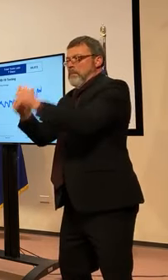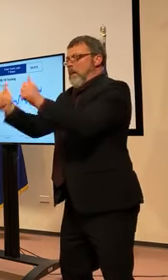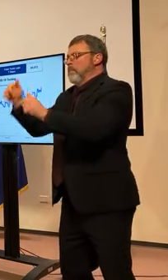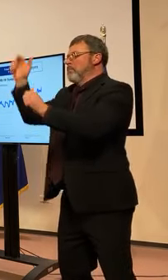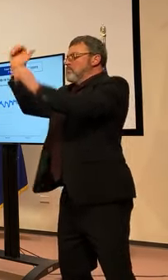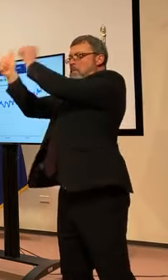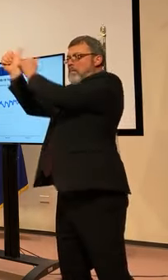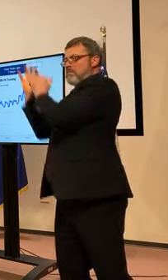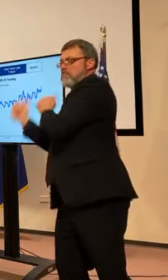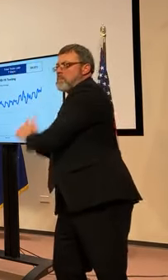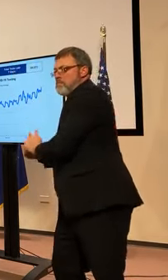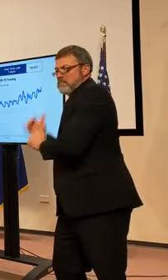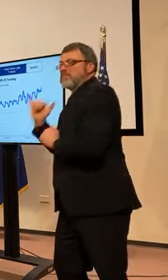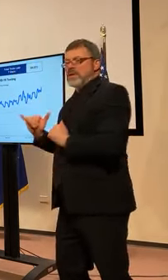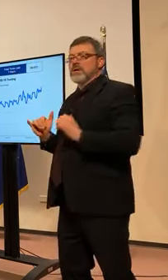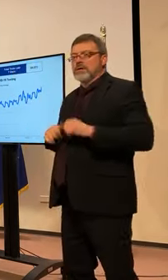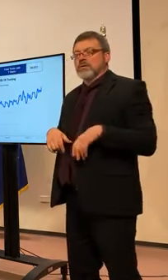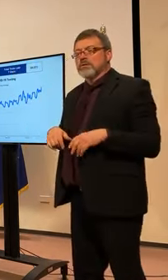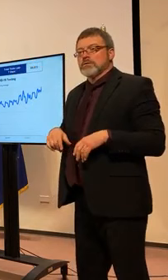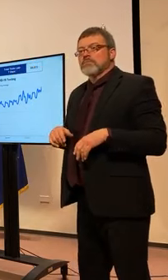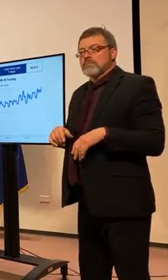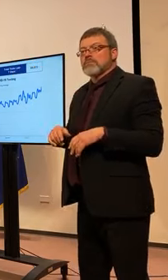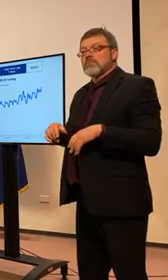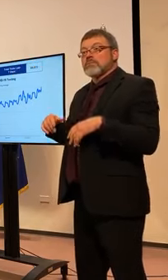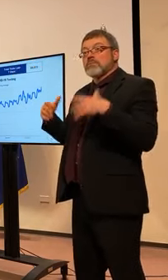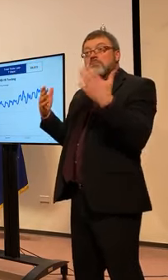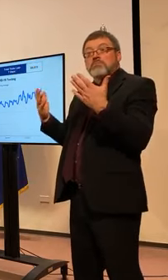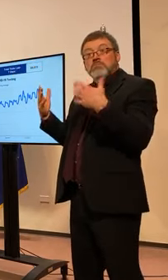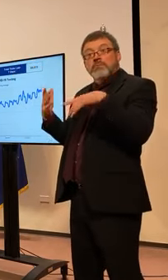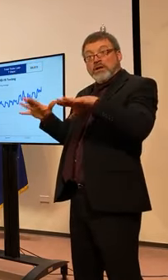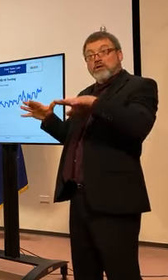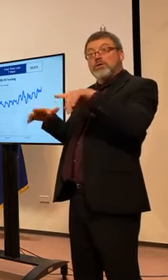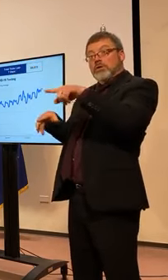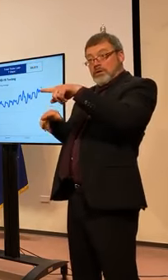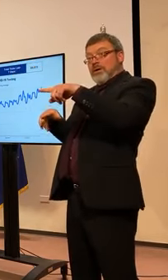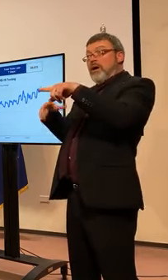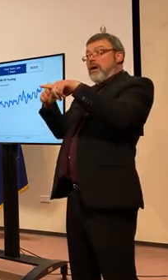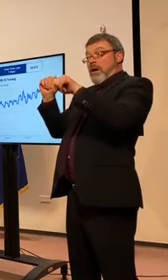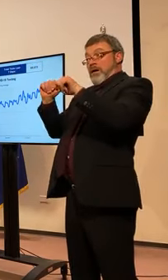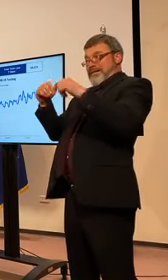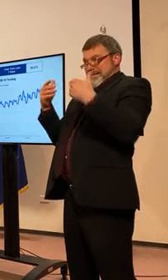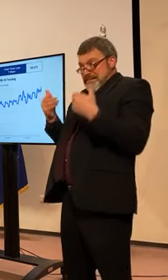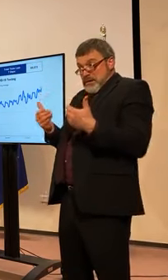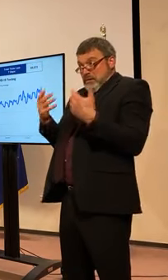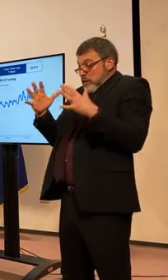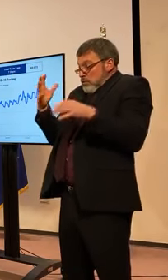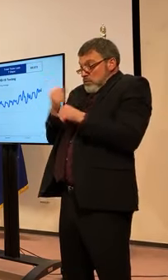You may have already gotten your COVID test to prepare for the Thanksgiving holidays, but